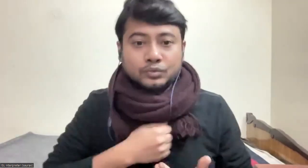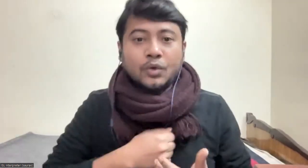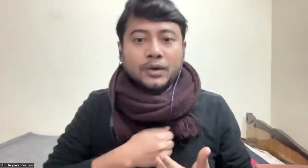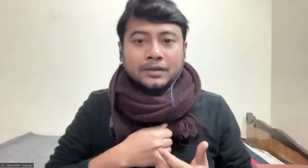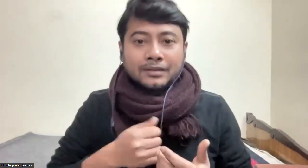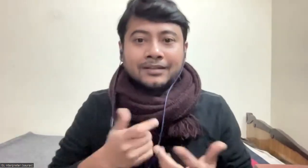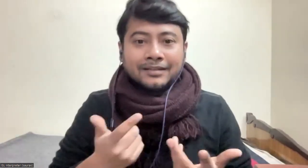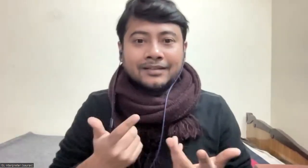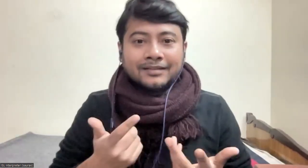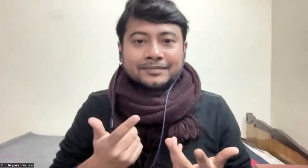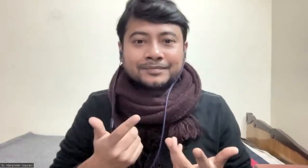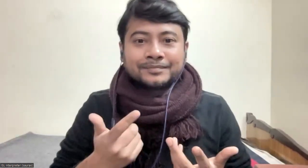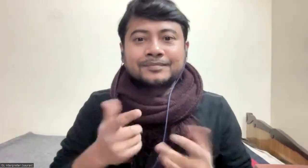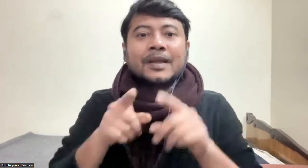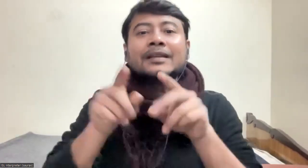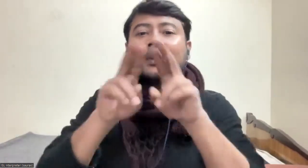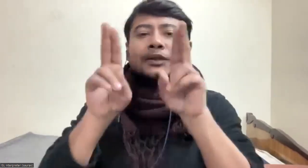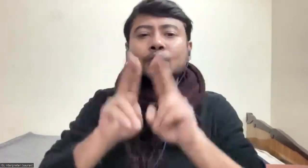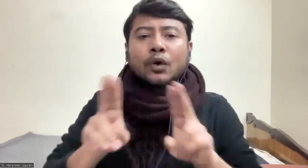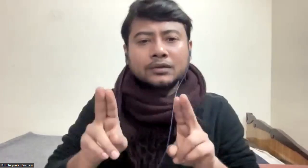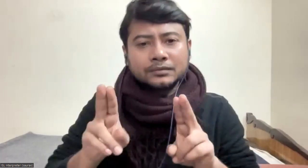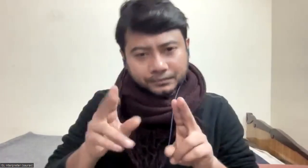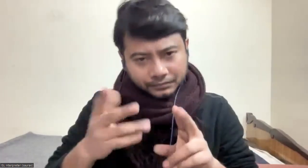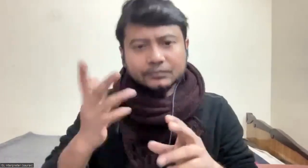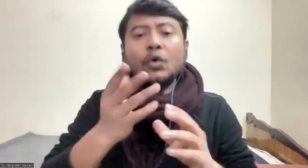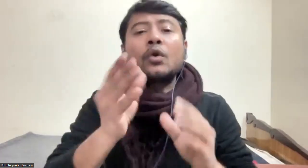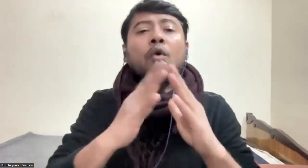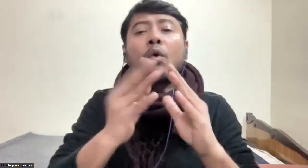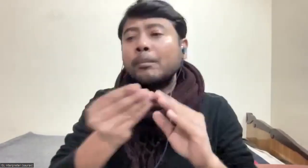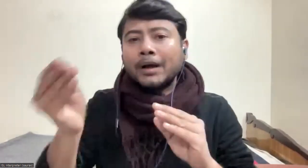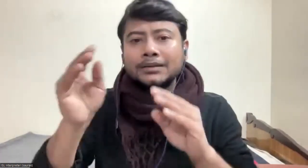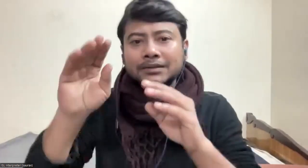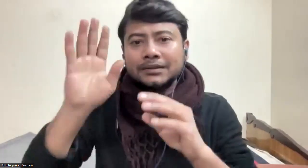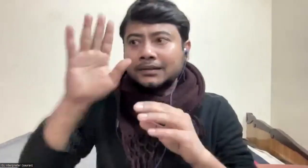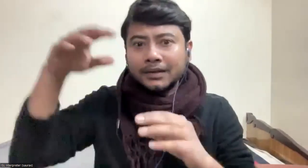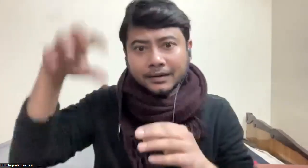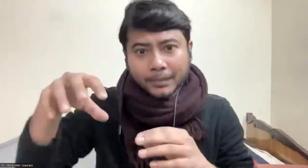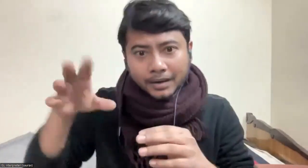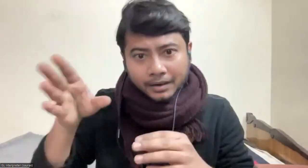anybody who is in the temple, or you can talk to me, and you have to say that